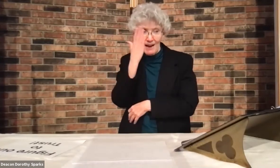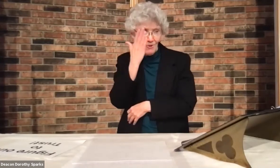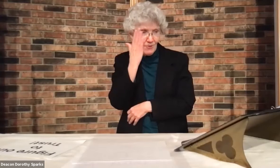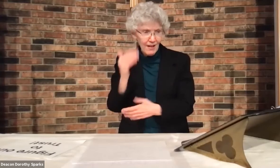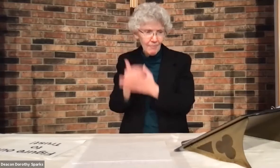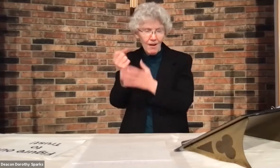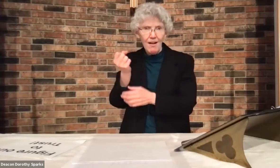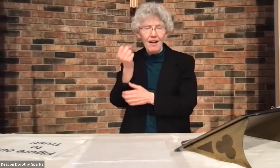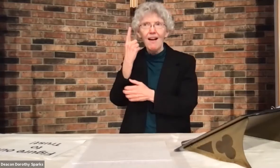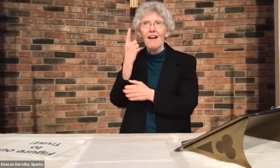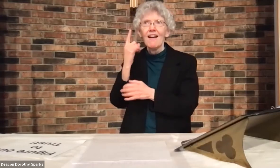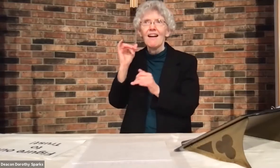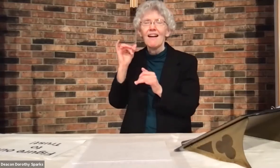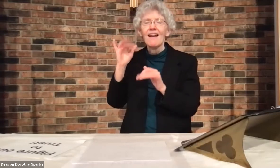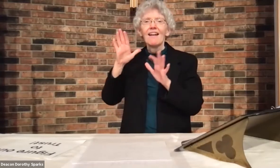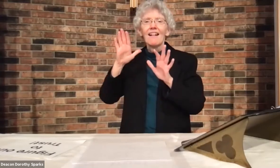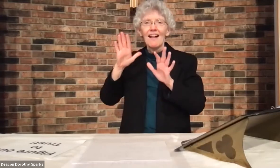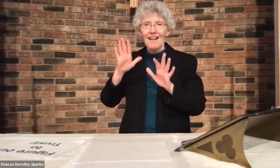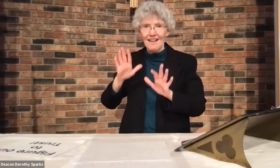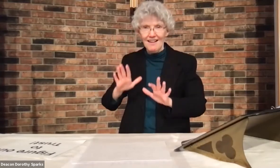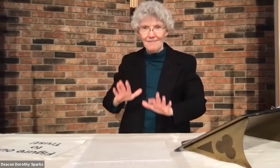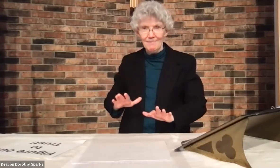So I hope that by sharing